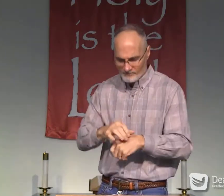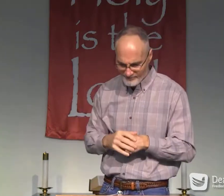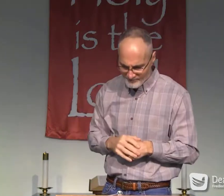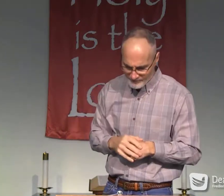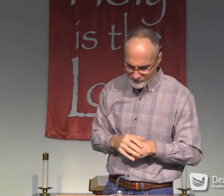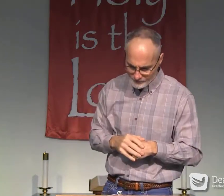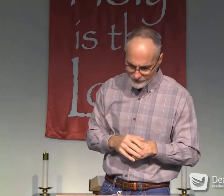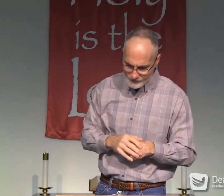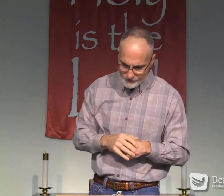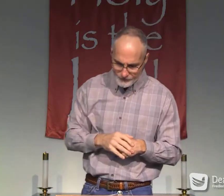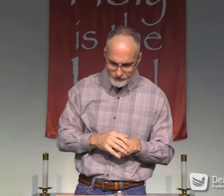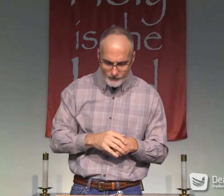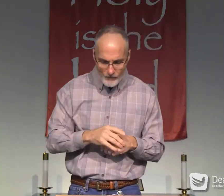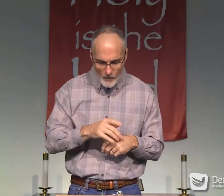was happening at the time.